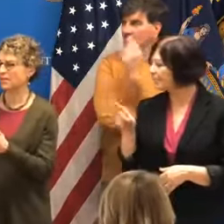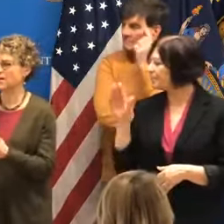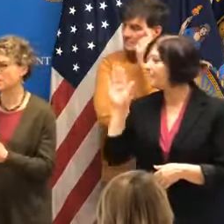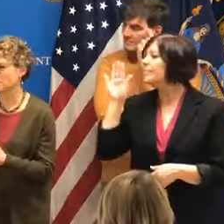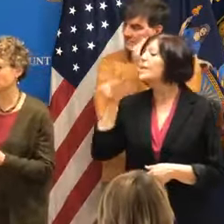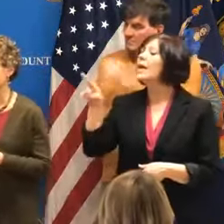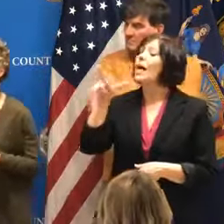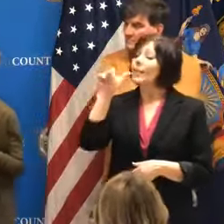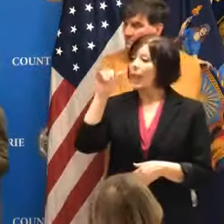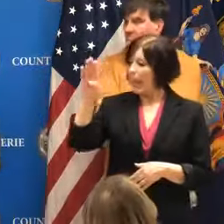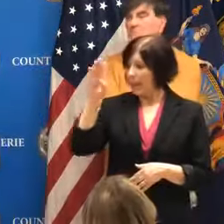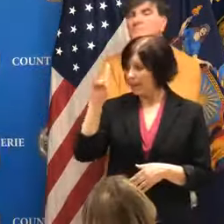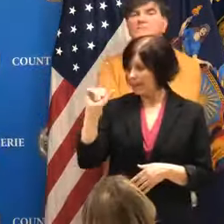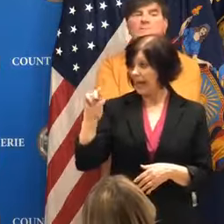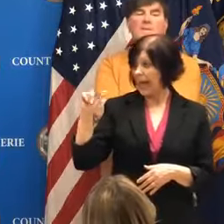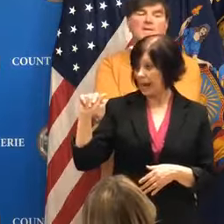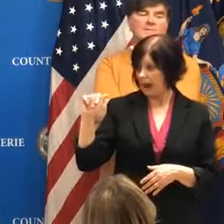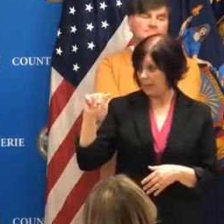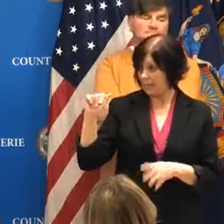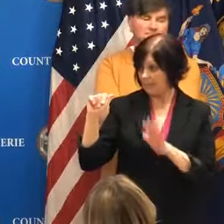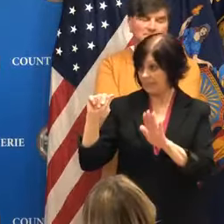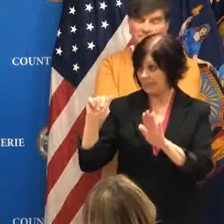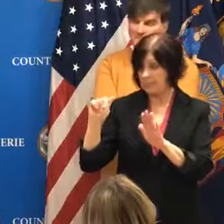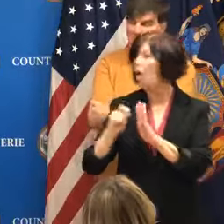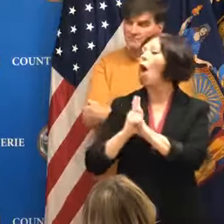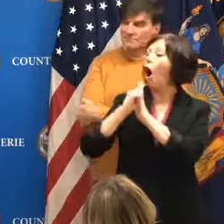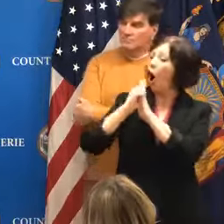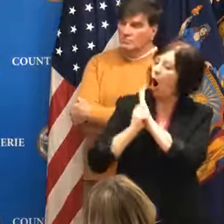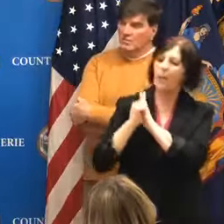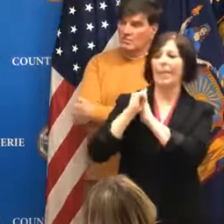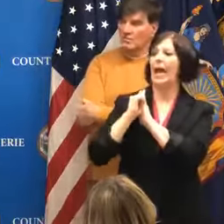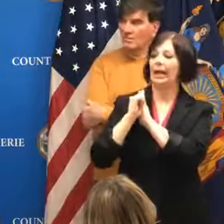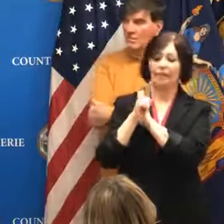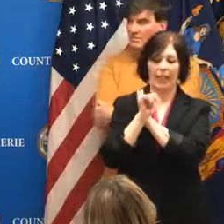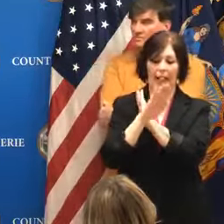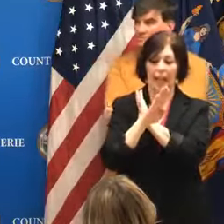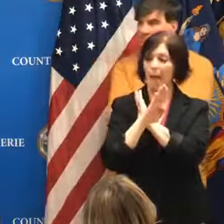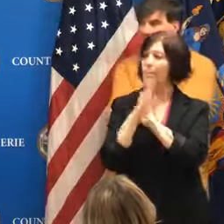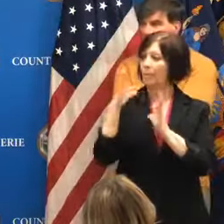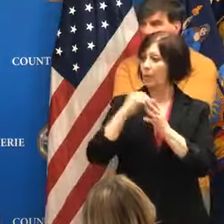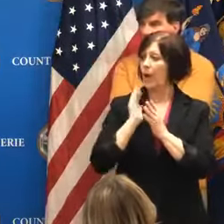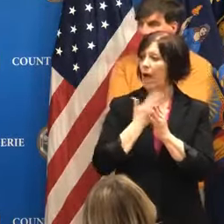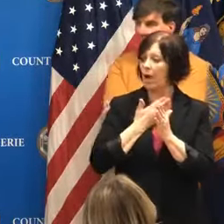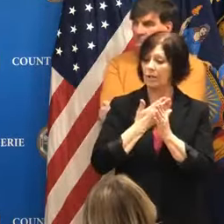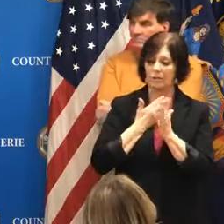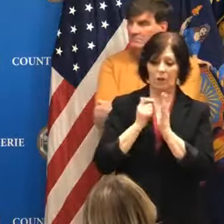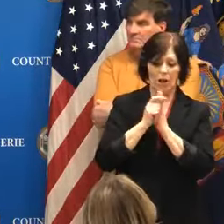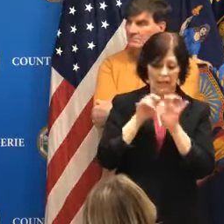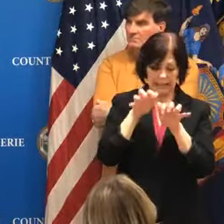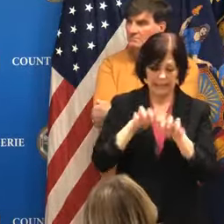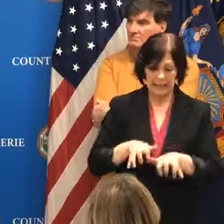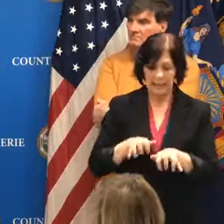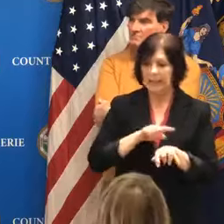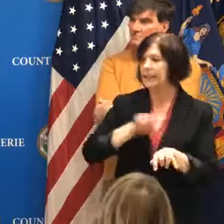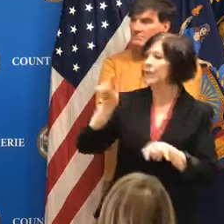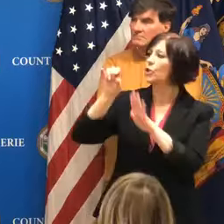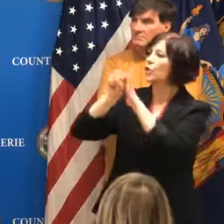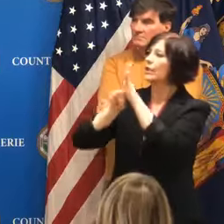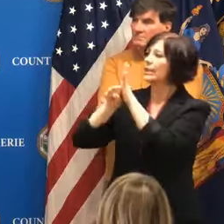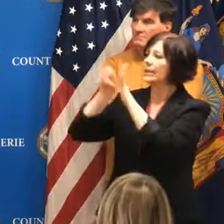the laboratory data automatically from laboratories, including ours, gets entered into the New York